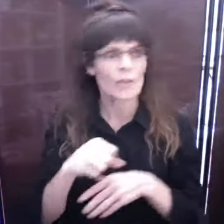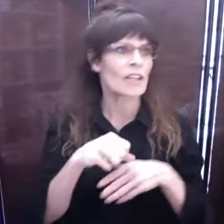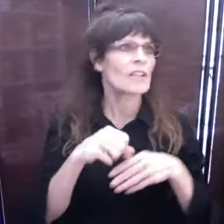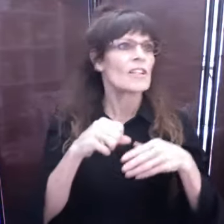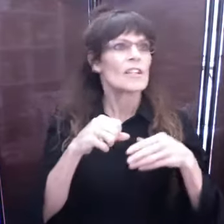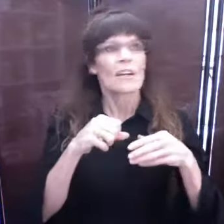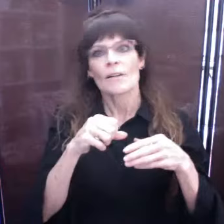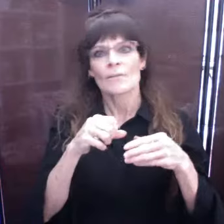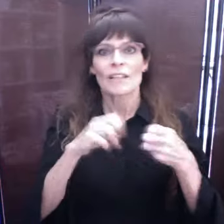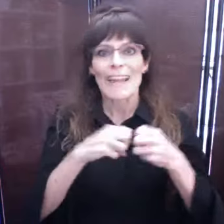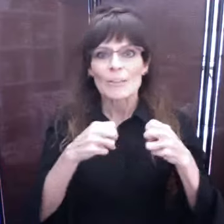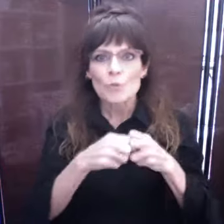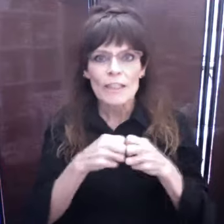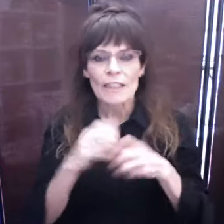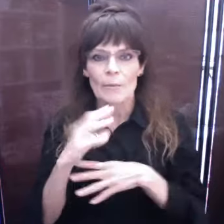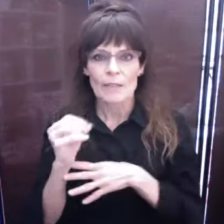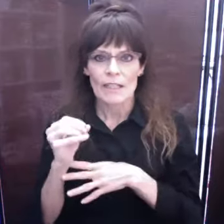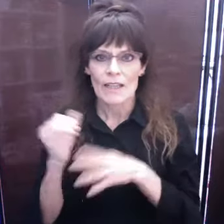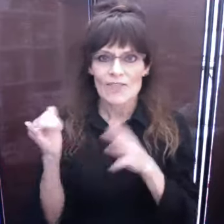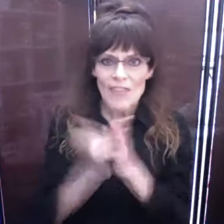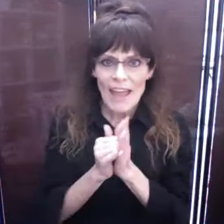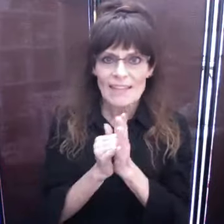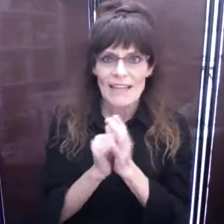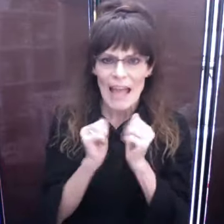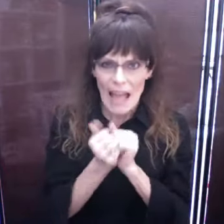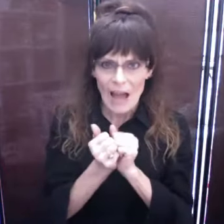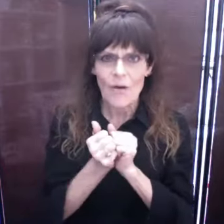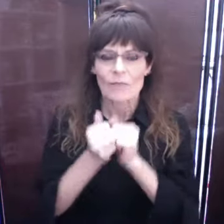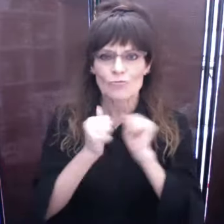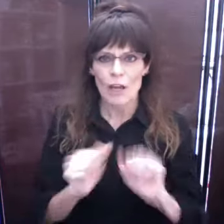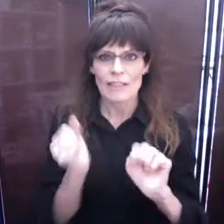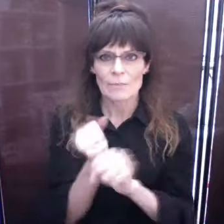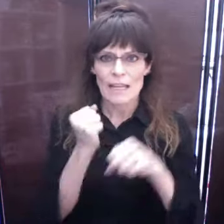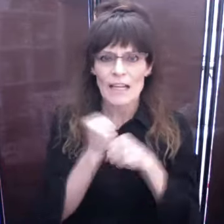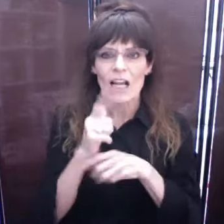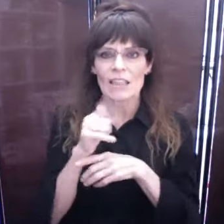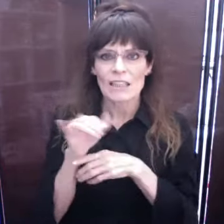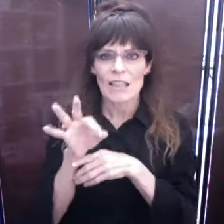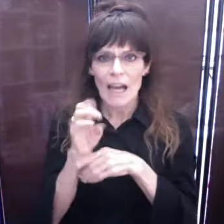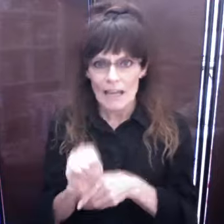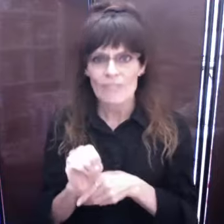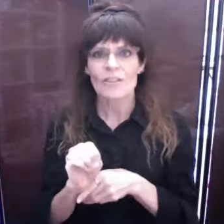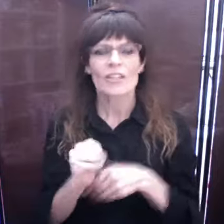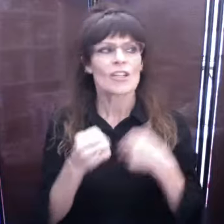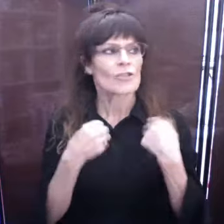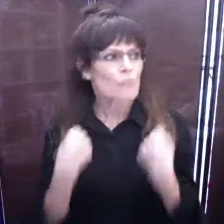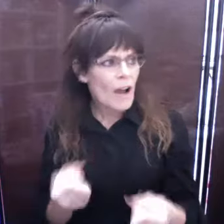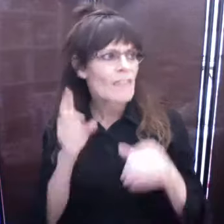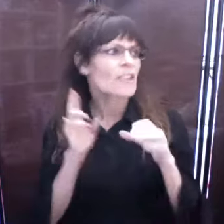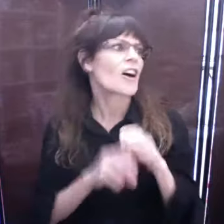trying. That's when I'm trying to have a life and go to school and work and be in a relationship and drive a car and do all these things. And it just